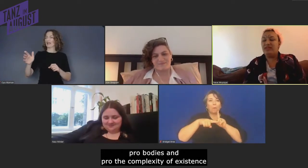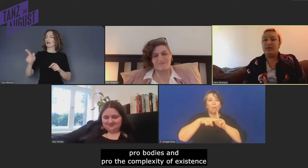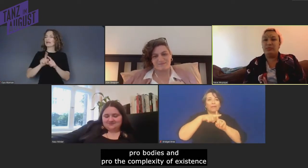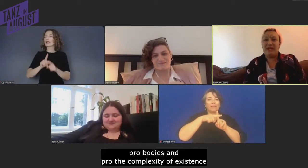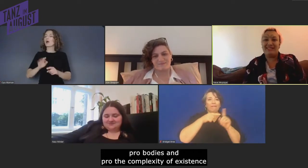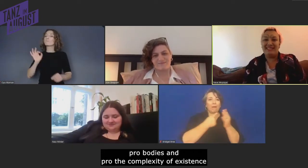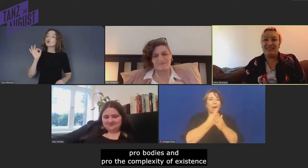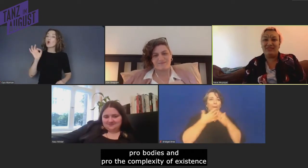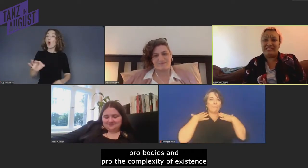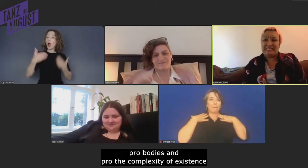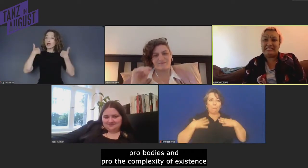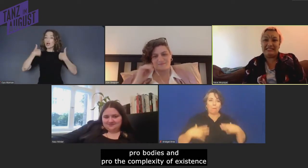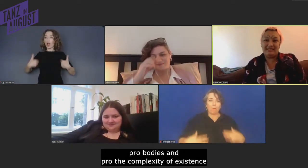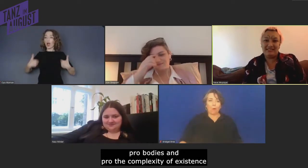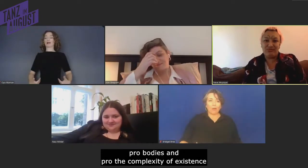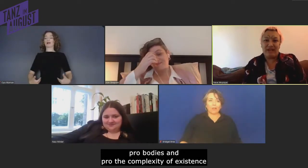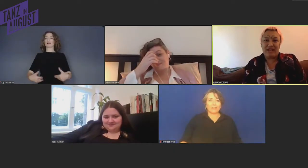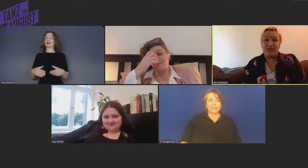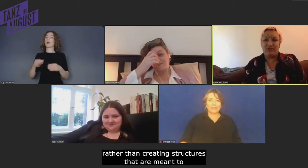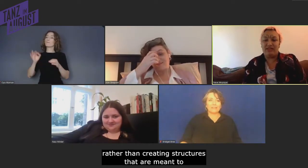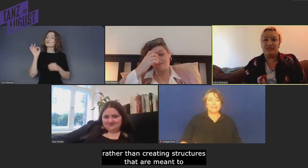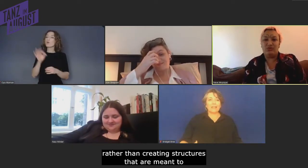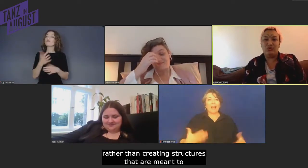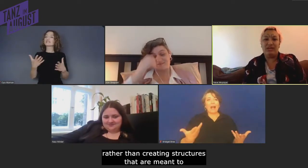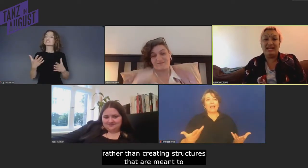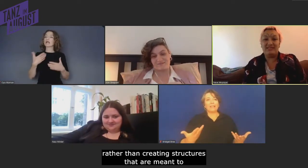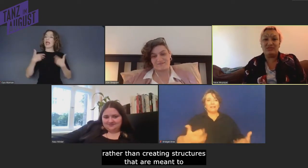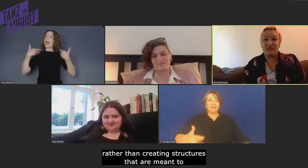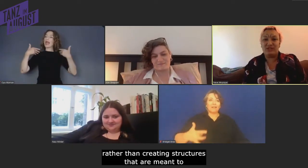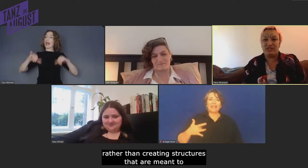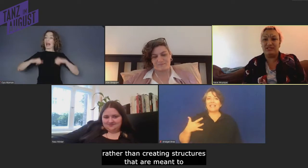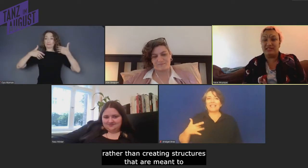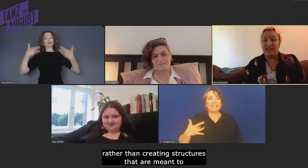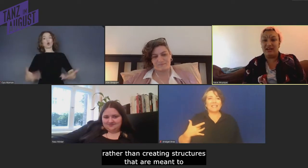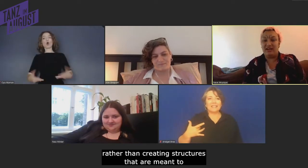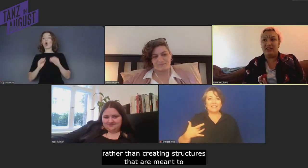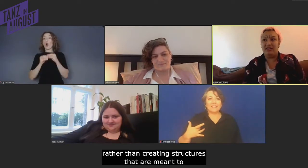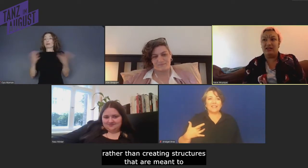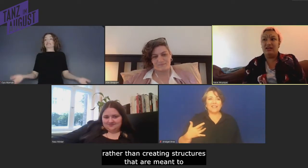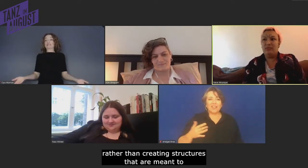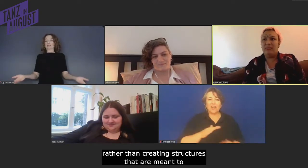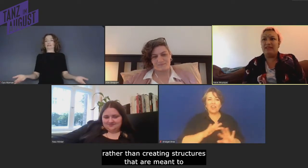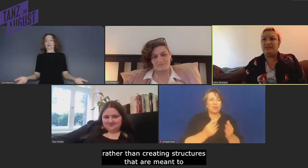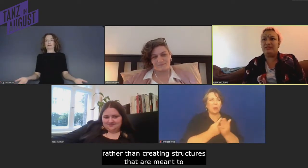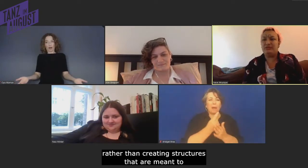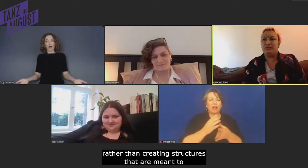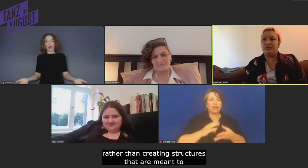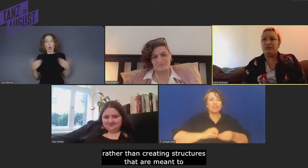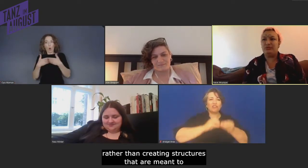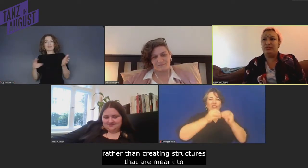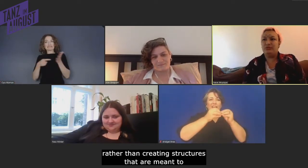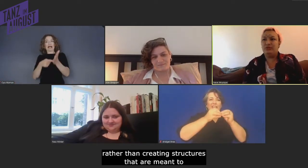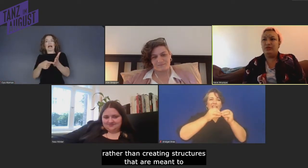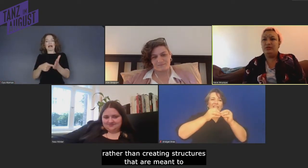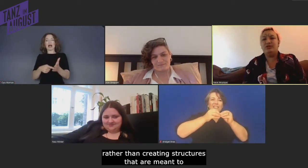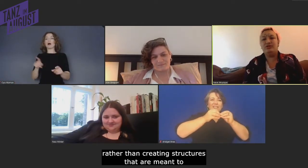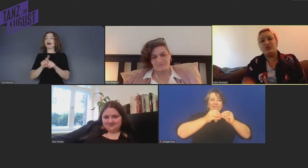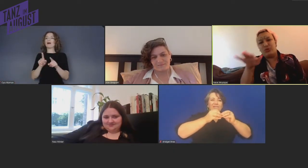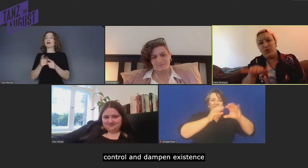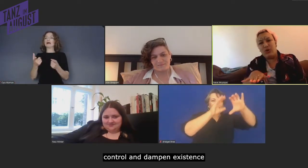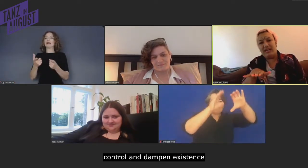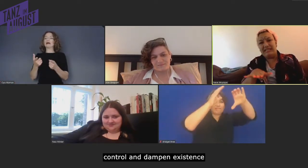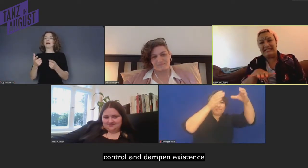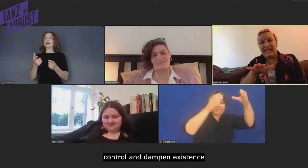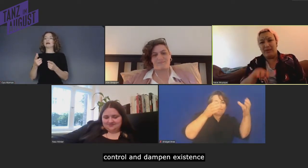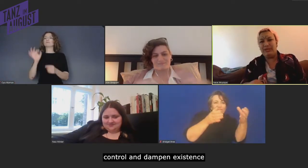the complexity of existence rather than creating structures that are meant to